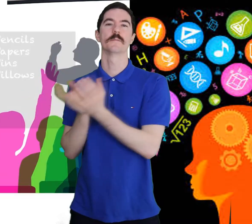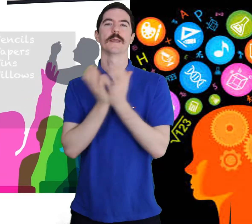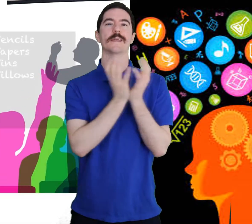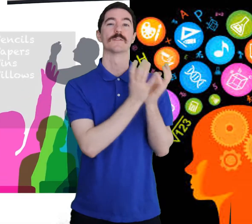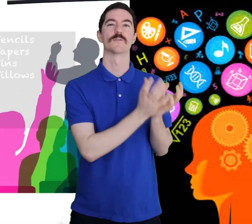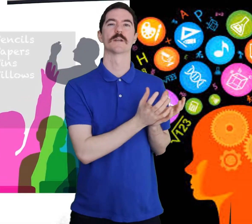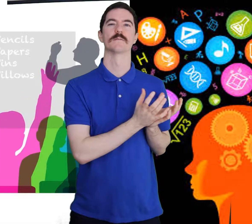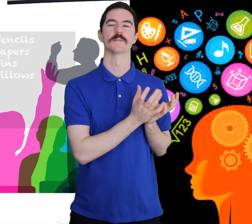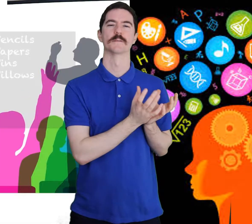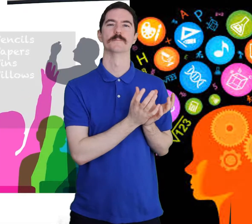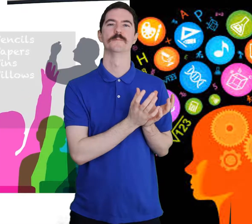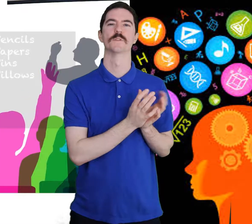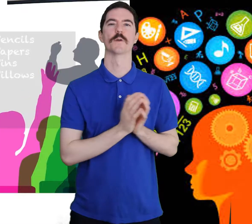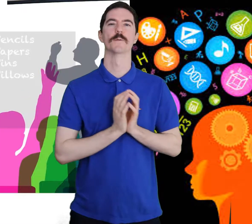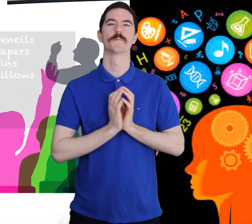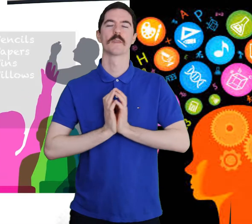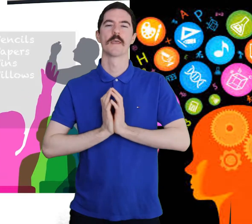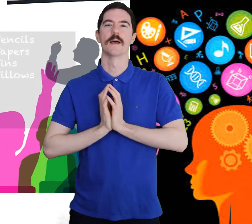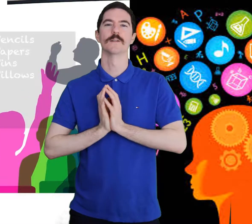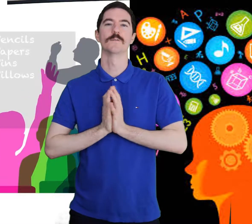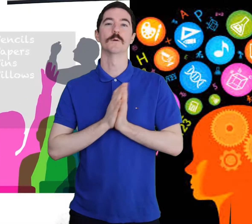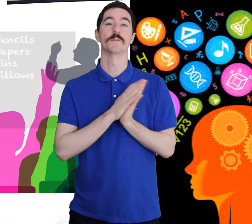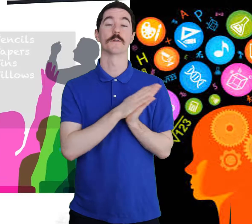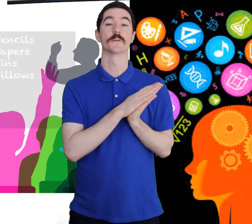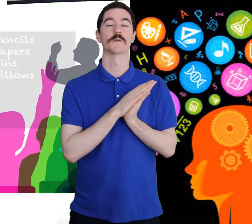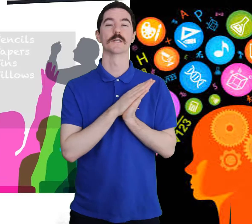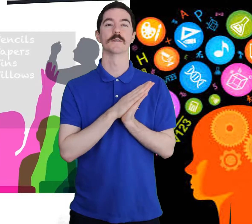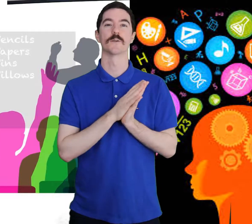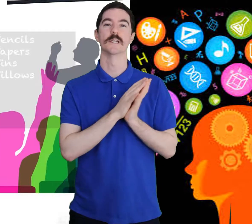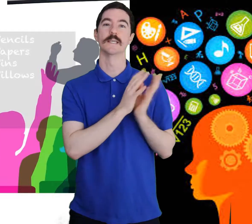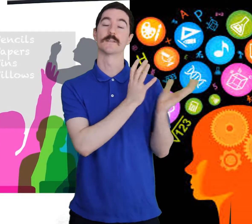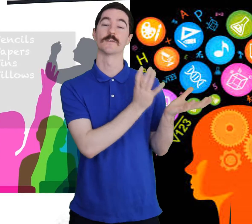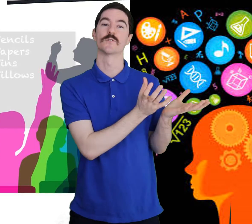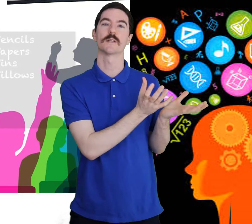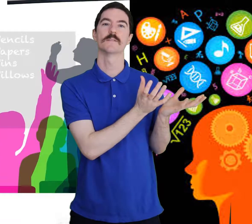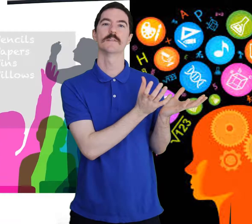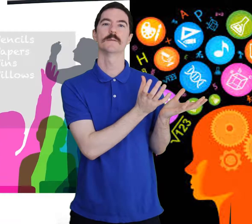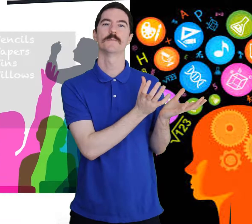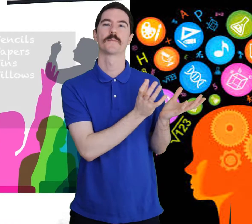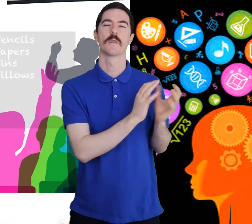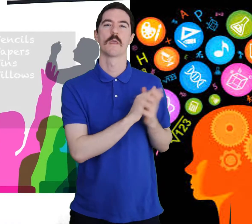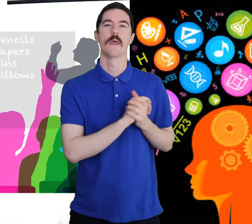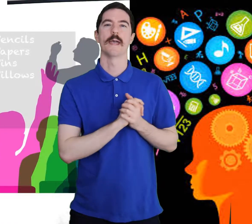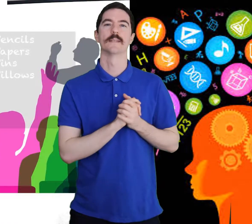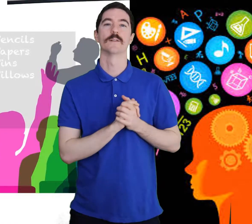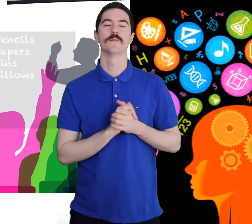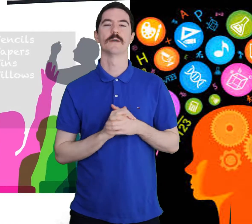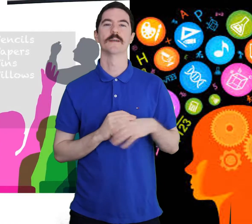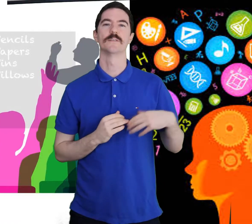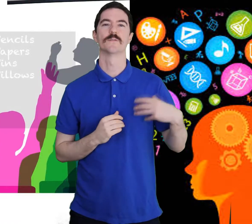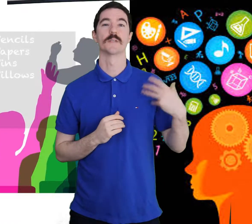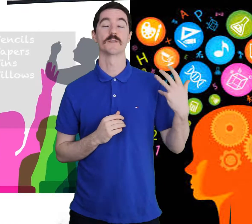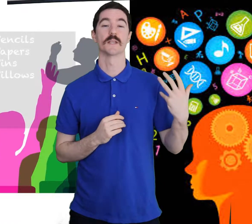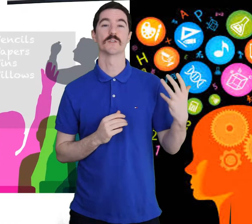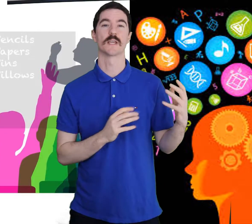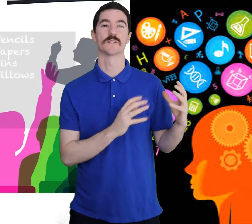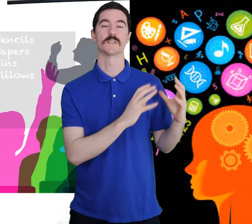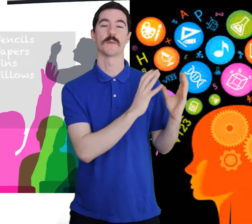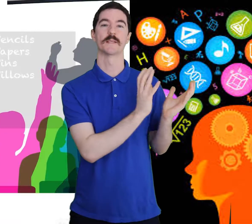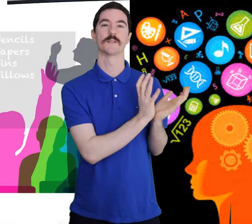and Constructivism. So a lot of what we focus on in Australia is Constructivism, and a lot of our initial teacher education is based around